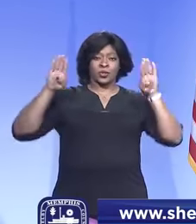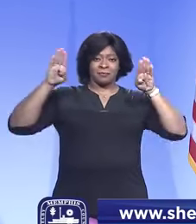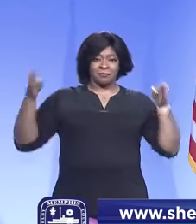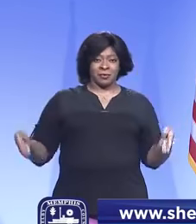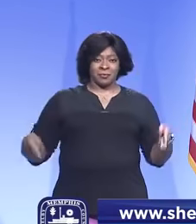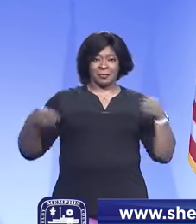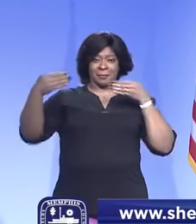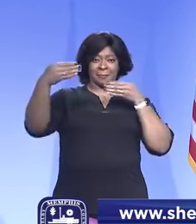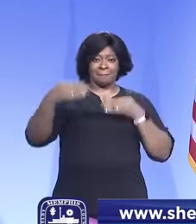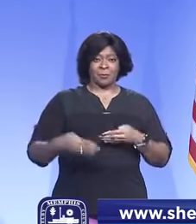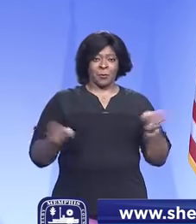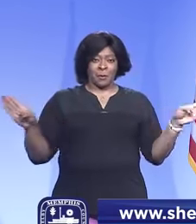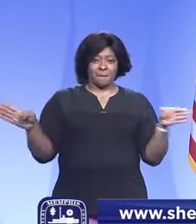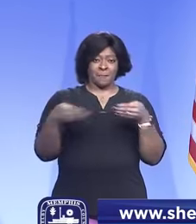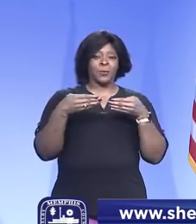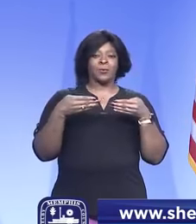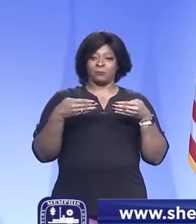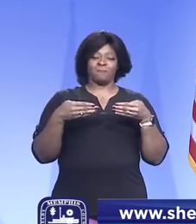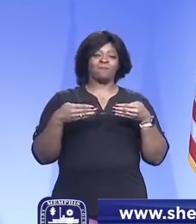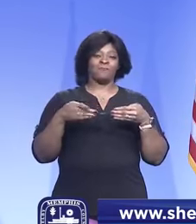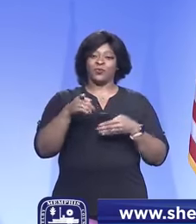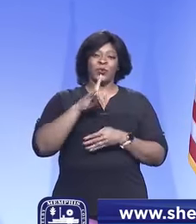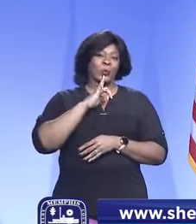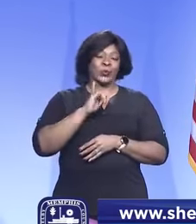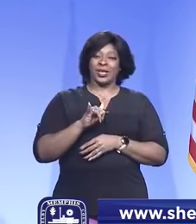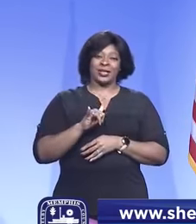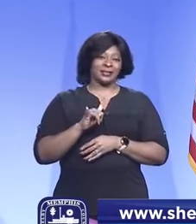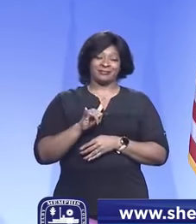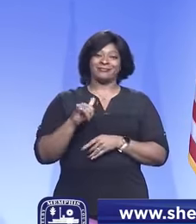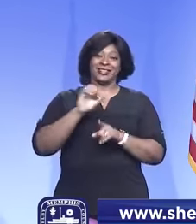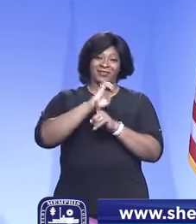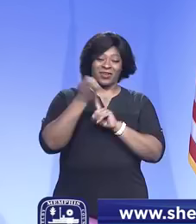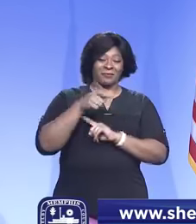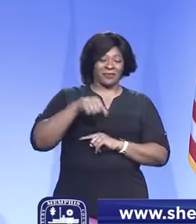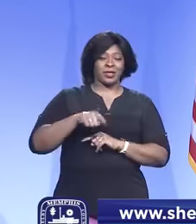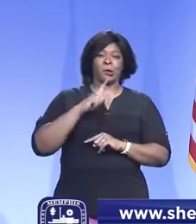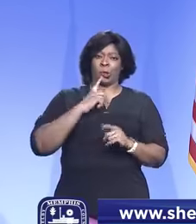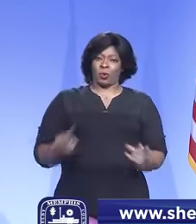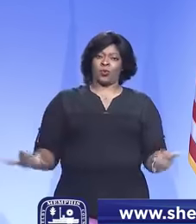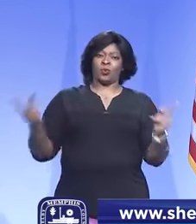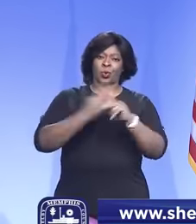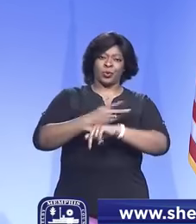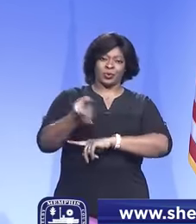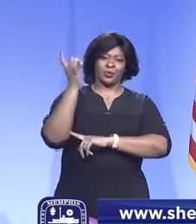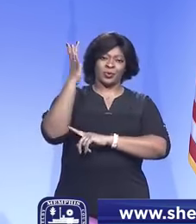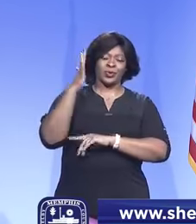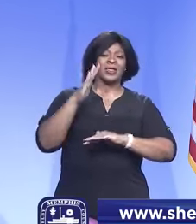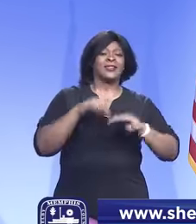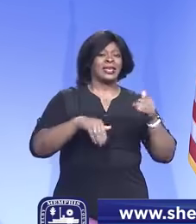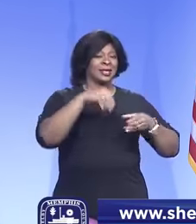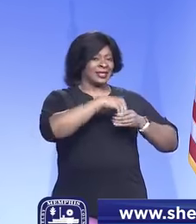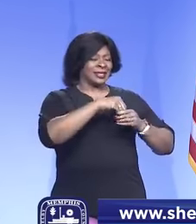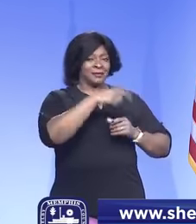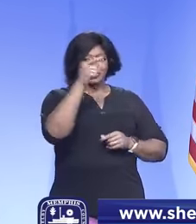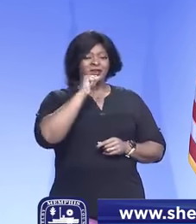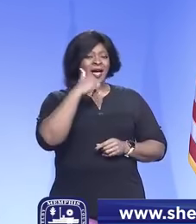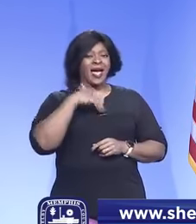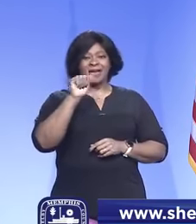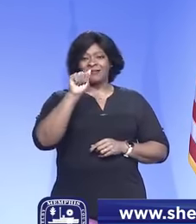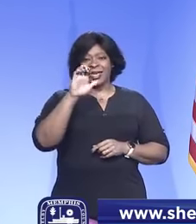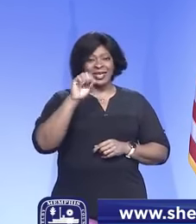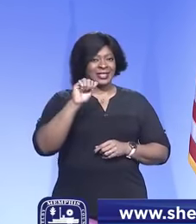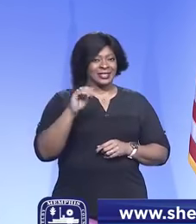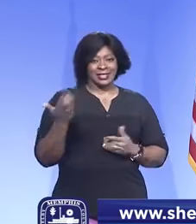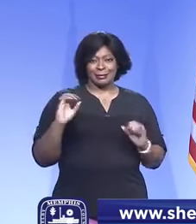flaps are down, you really have an environment that's worse than indoors, because you don't have a